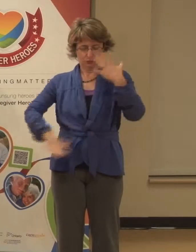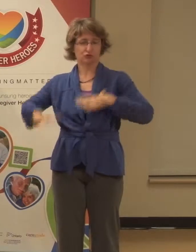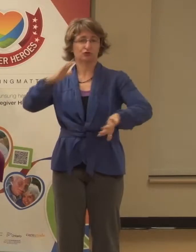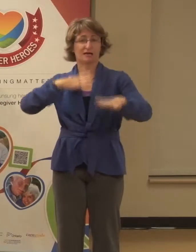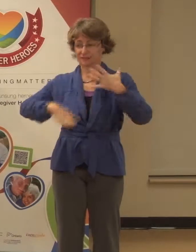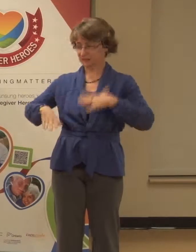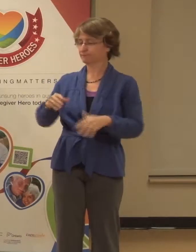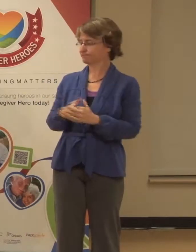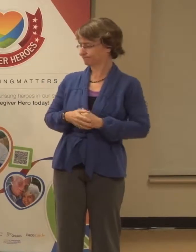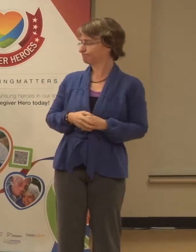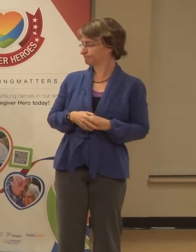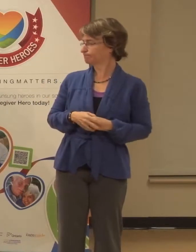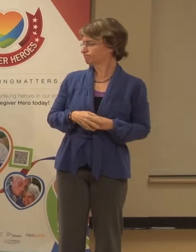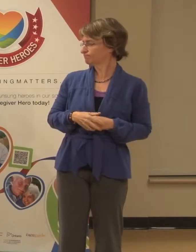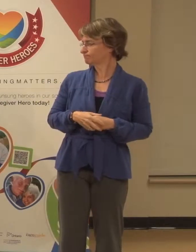back pants put on you.